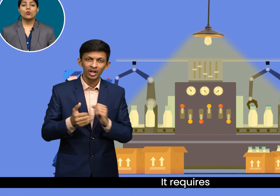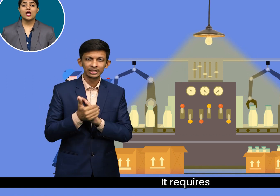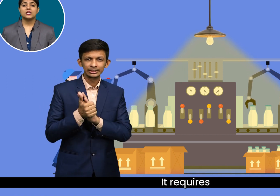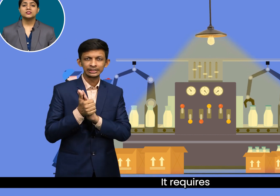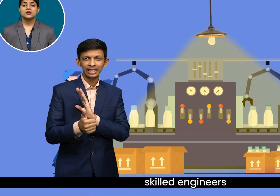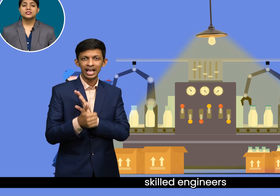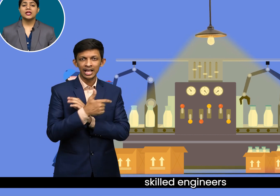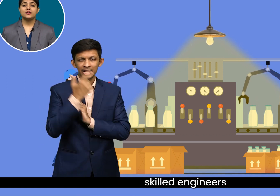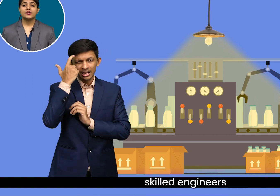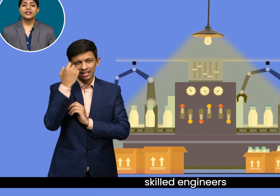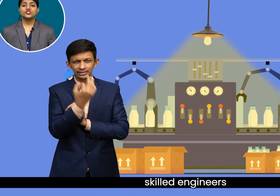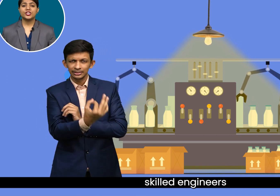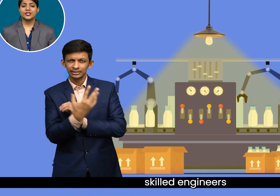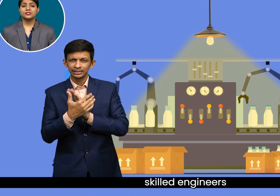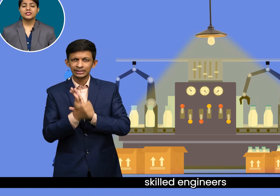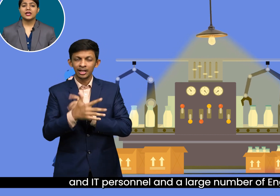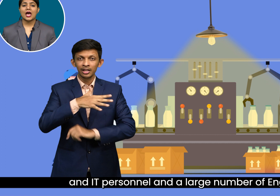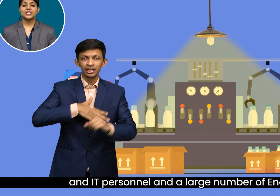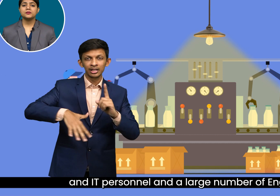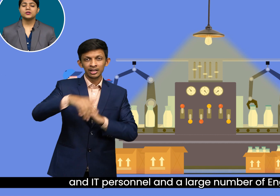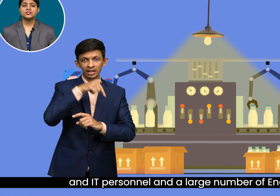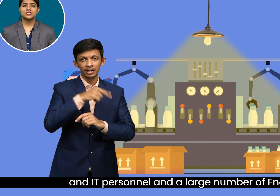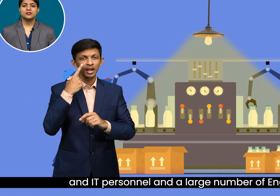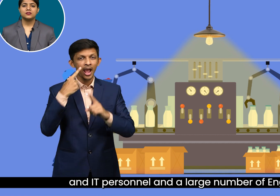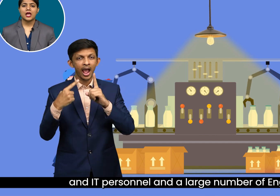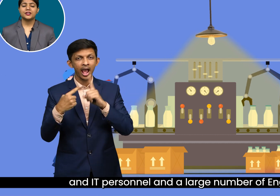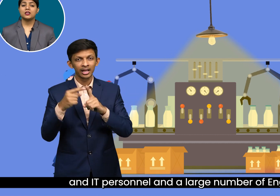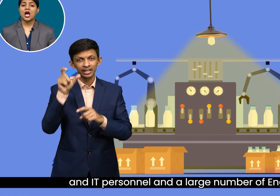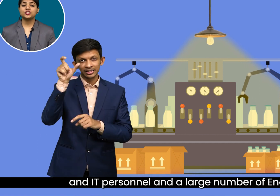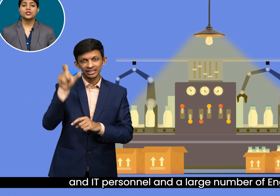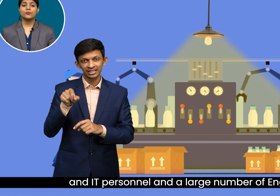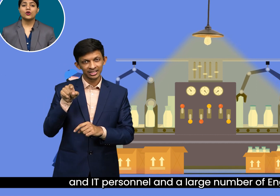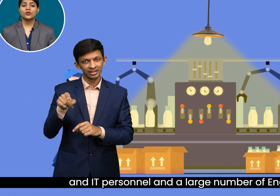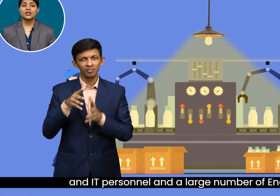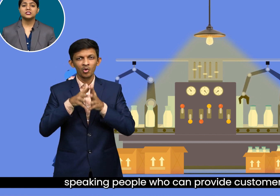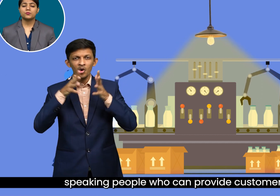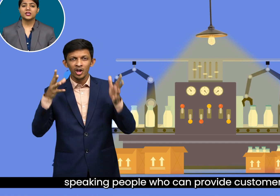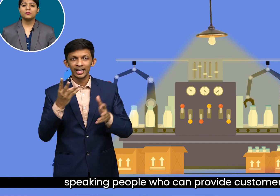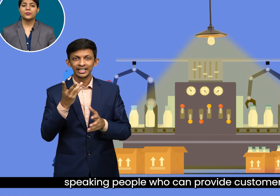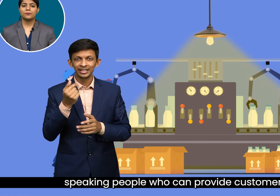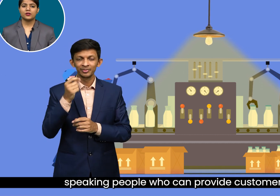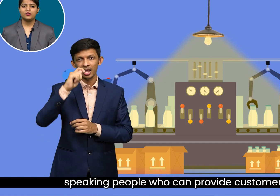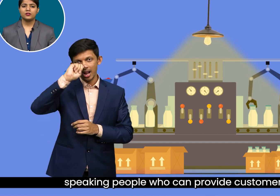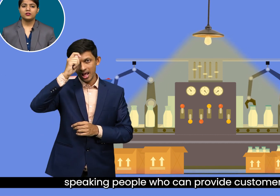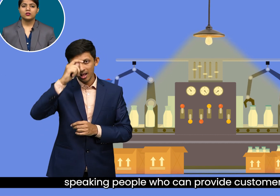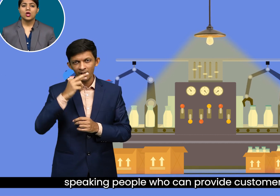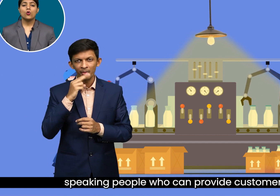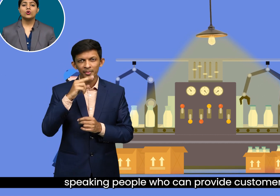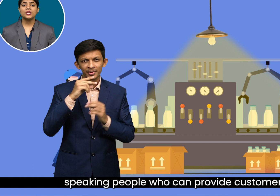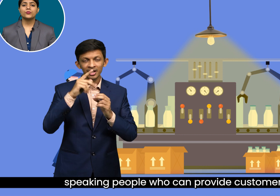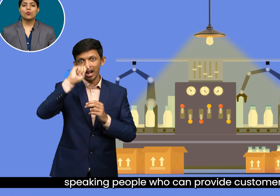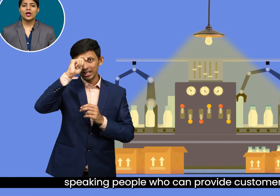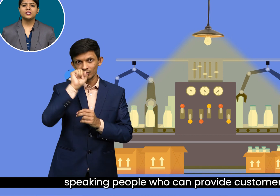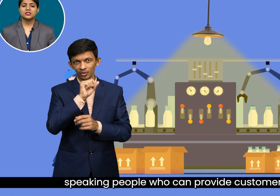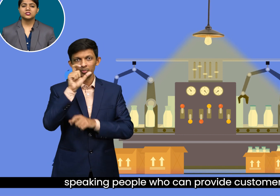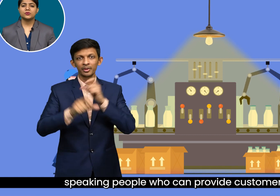It requires skilled engineers and IT personnel and a large number of English-speaking people who